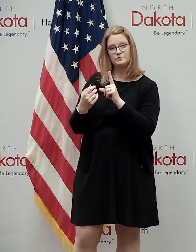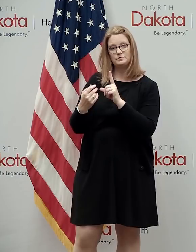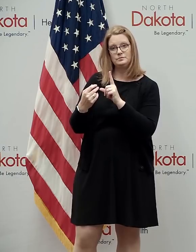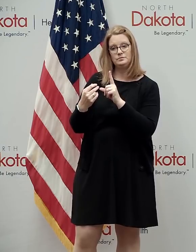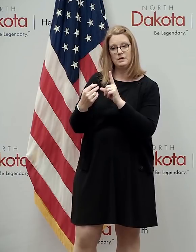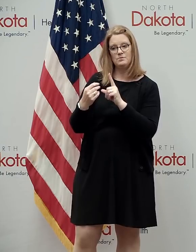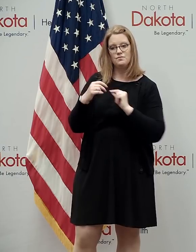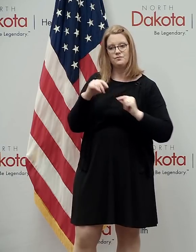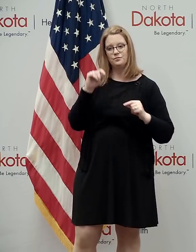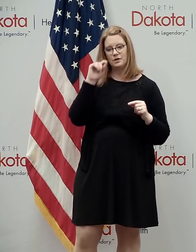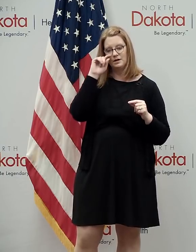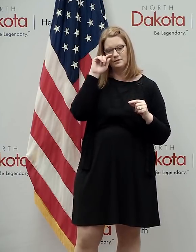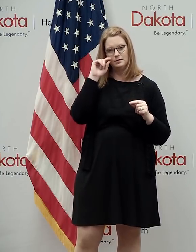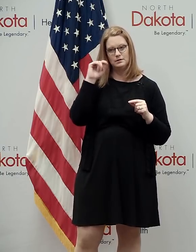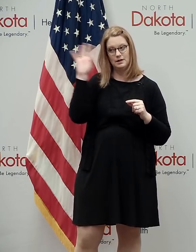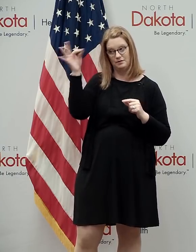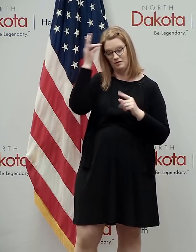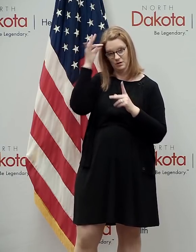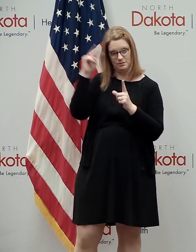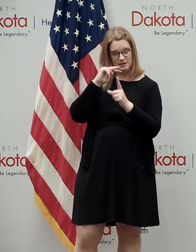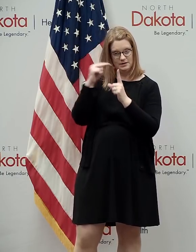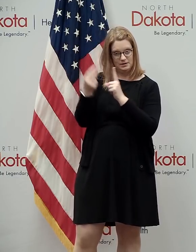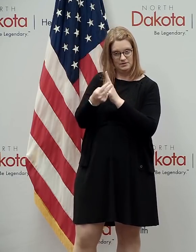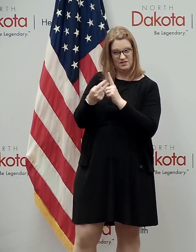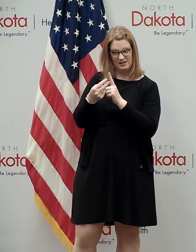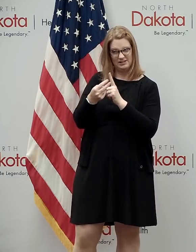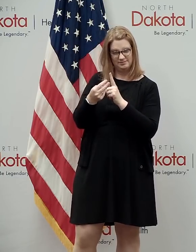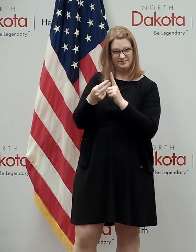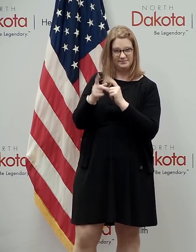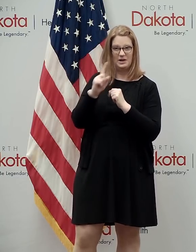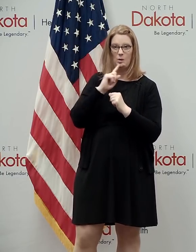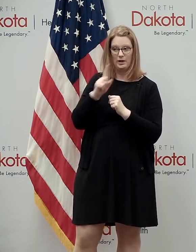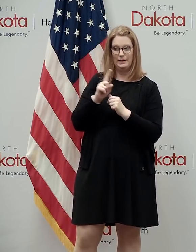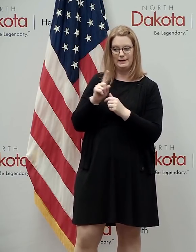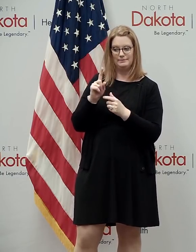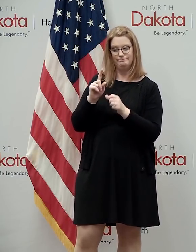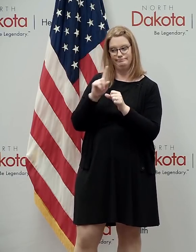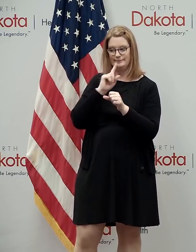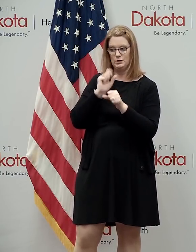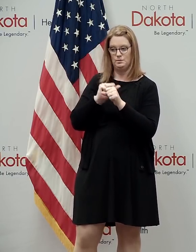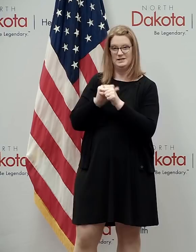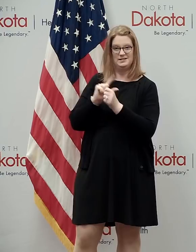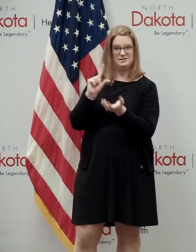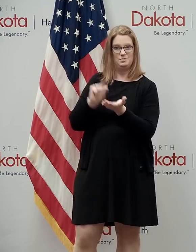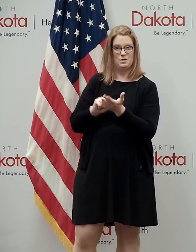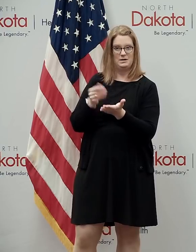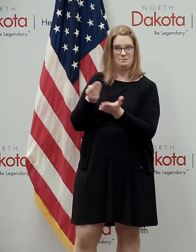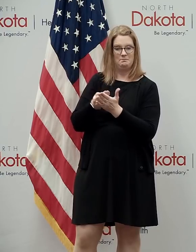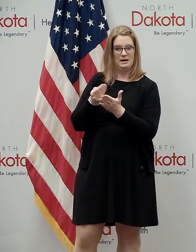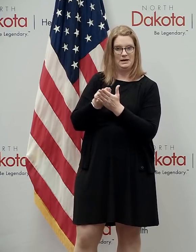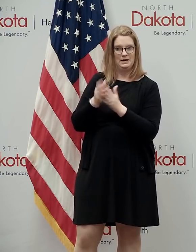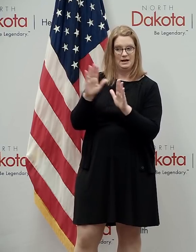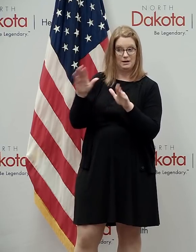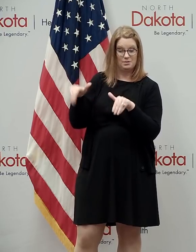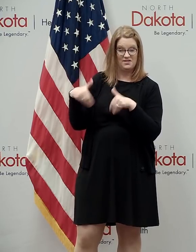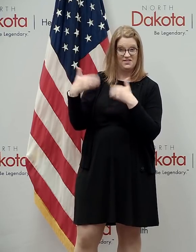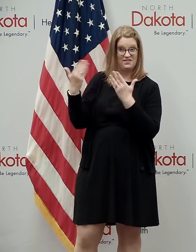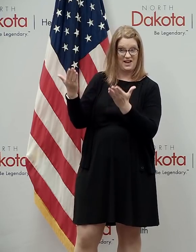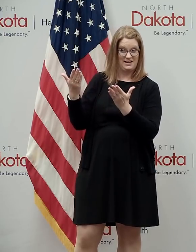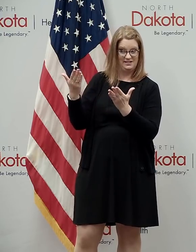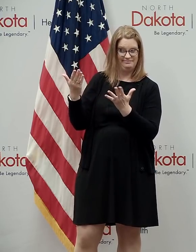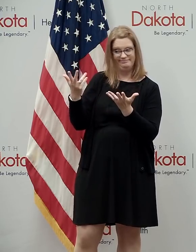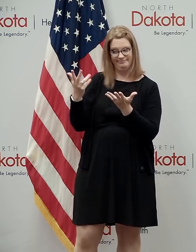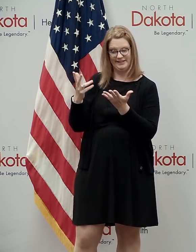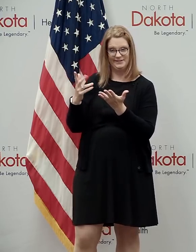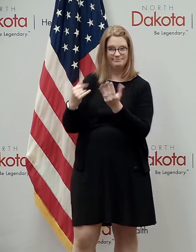one among us that actually has the ability to literally print money is in providing stimulus